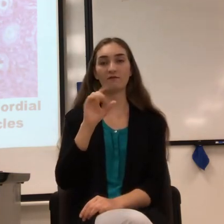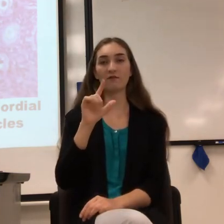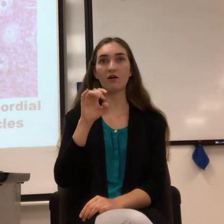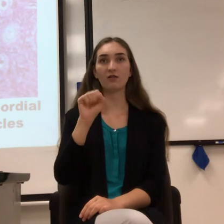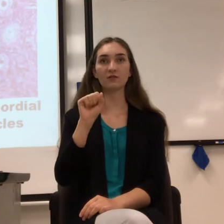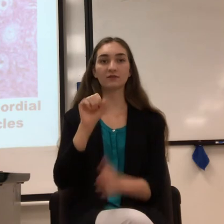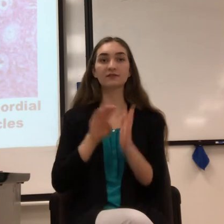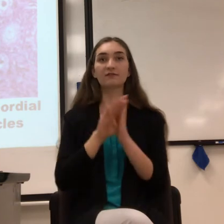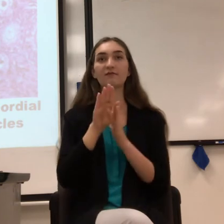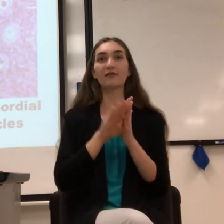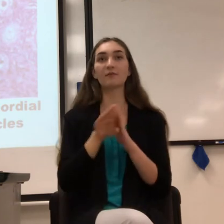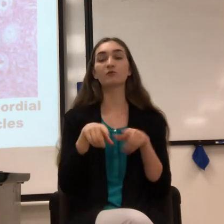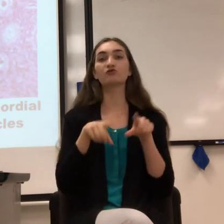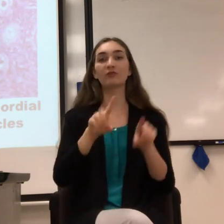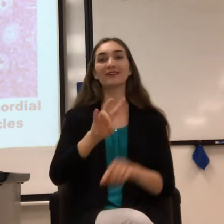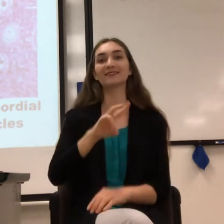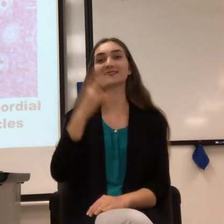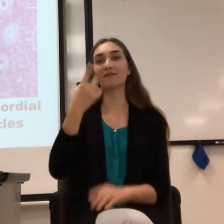month of pregnancy.